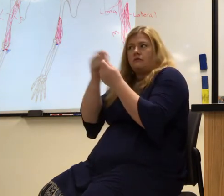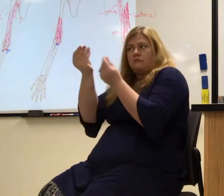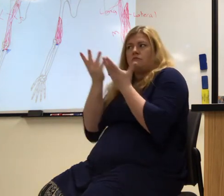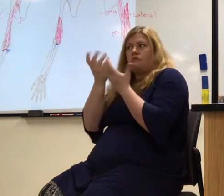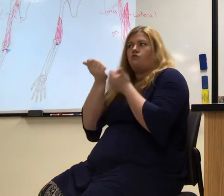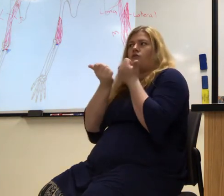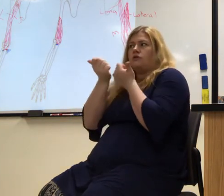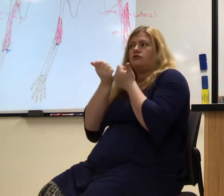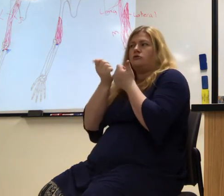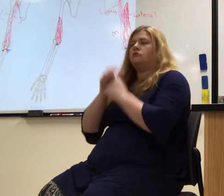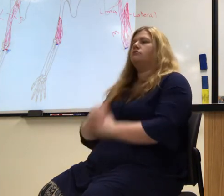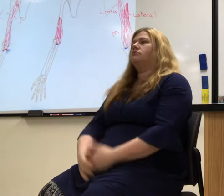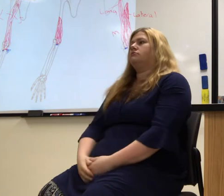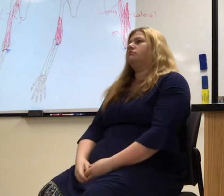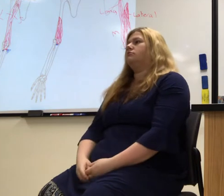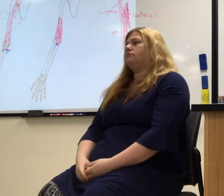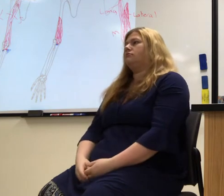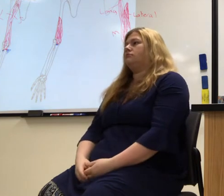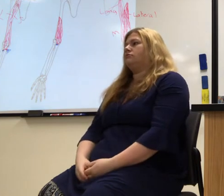Number two.